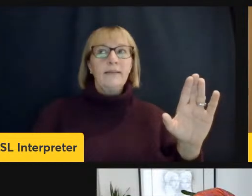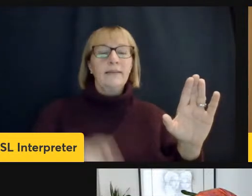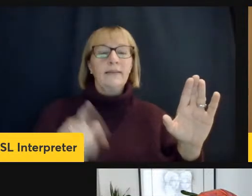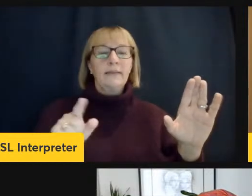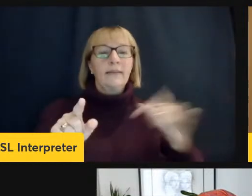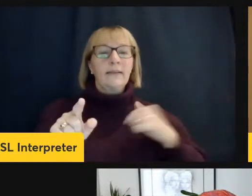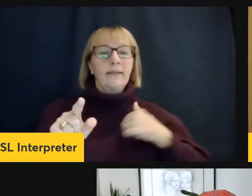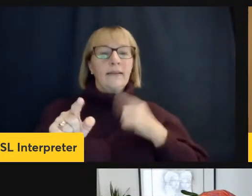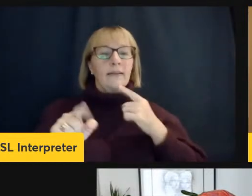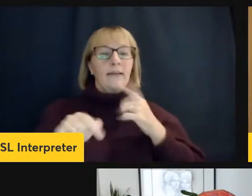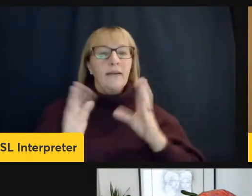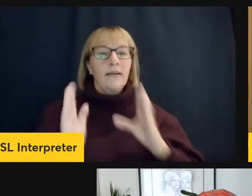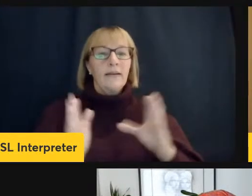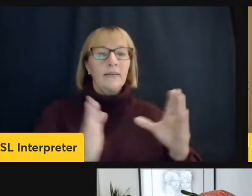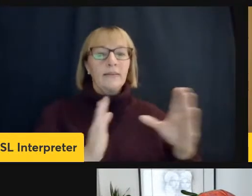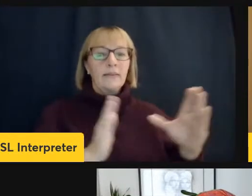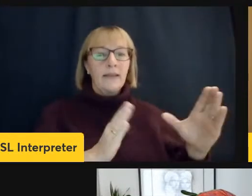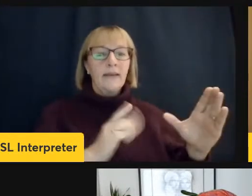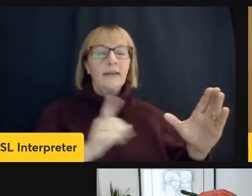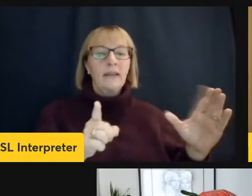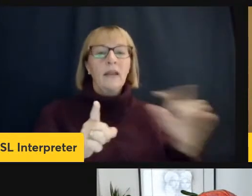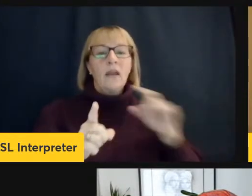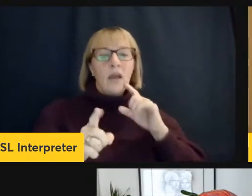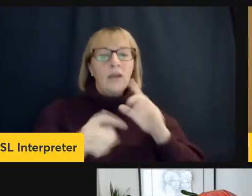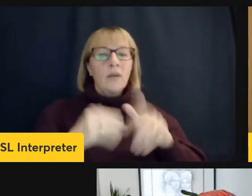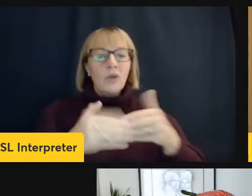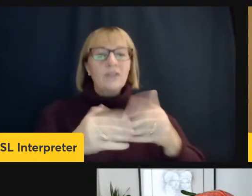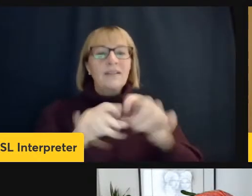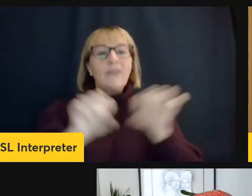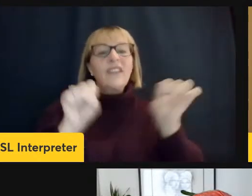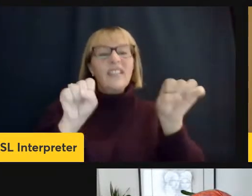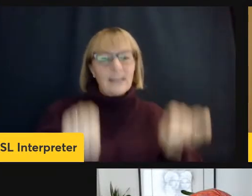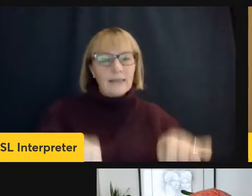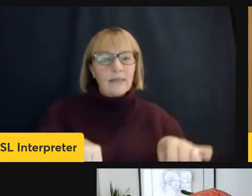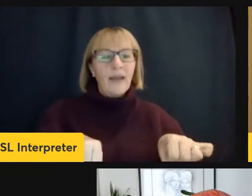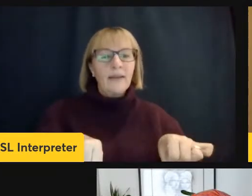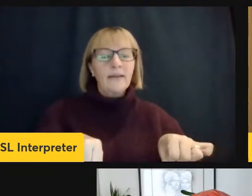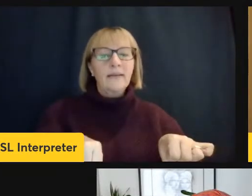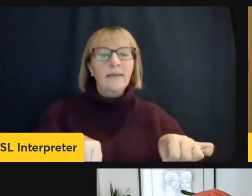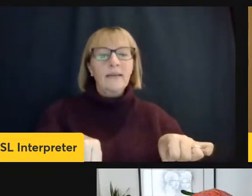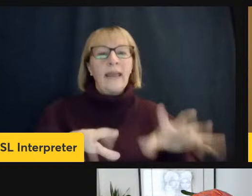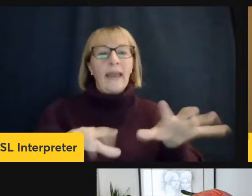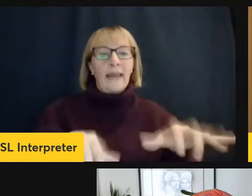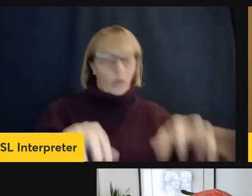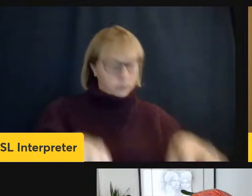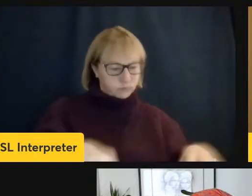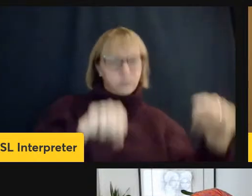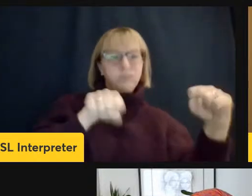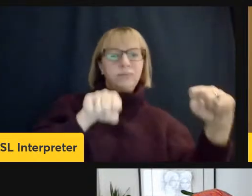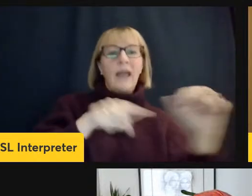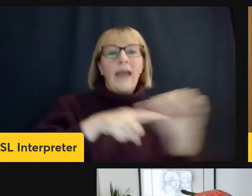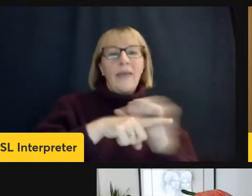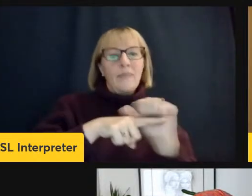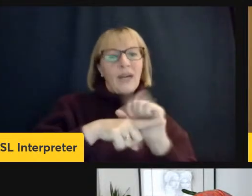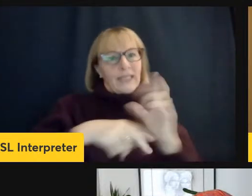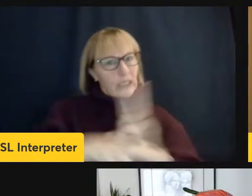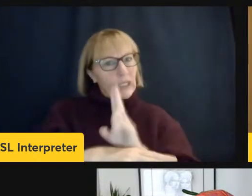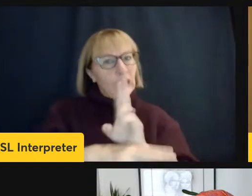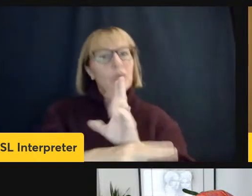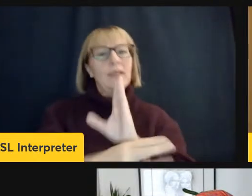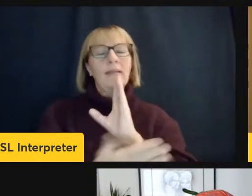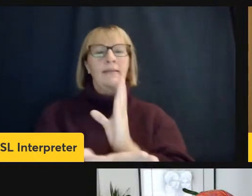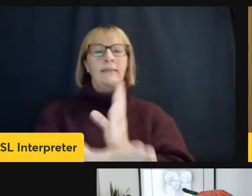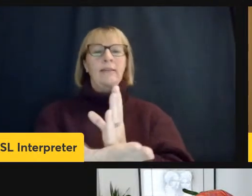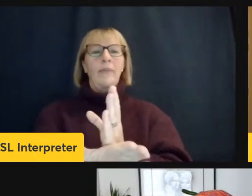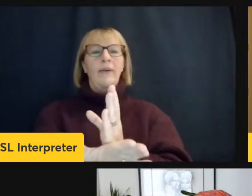actually, preparing for the process of systematic de-adoption. And de-adoption is the practice of ending a clinical